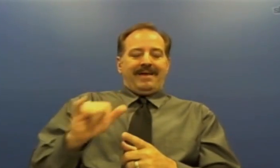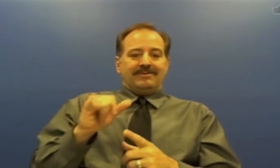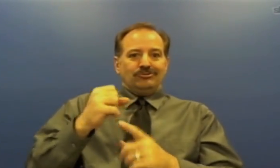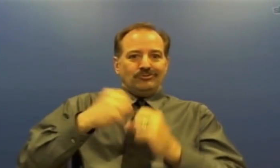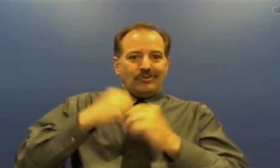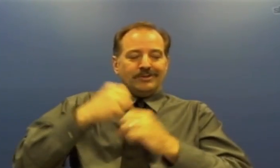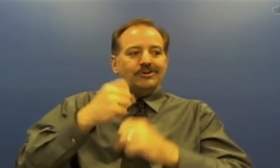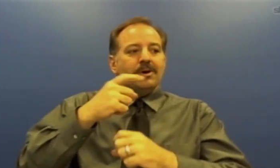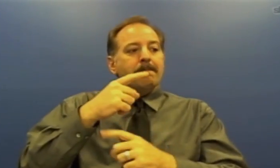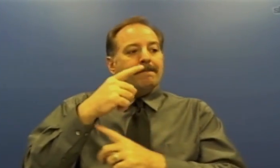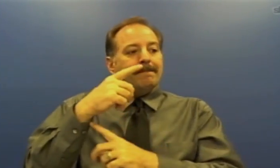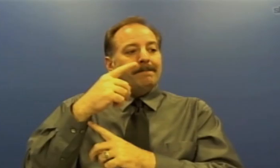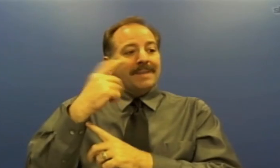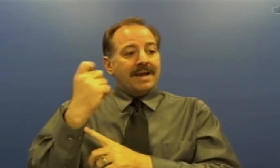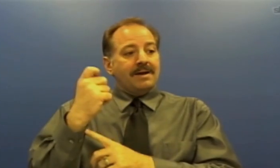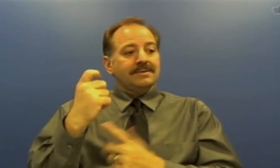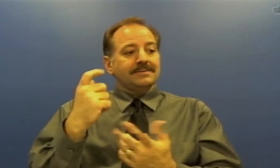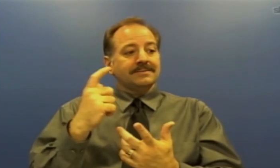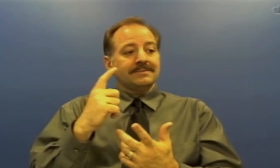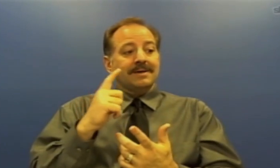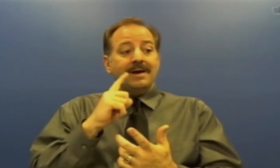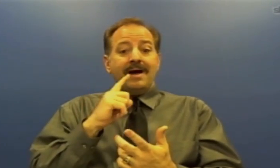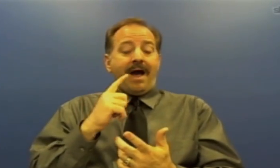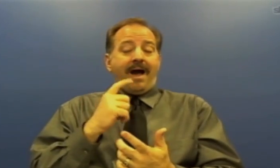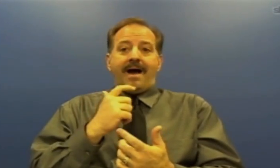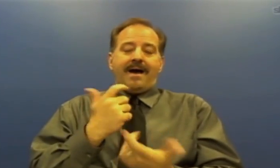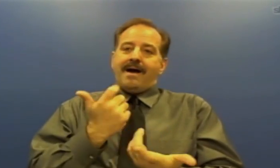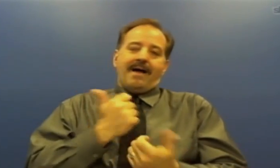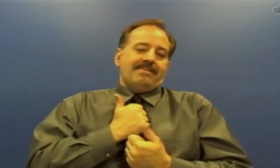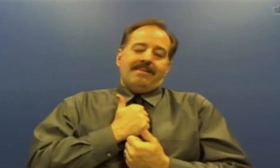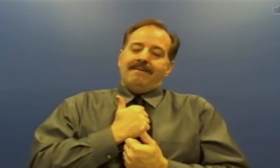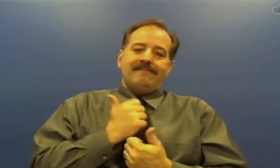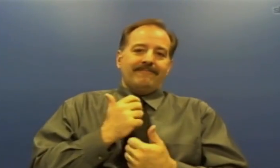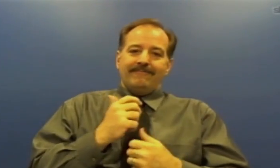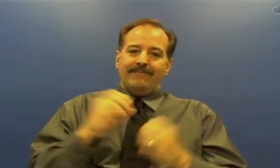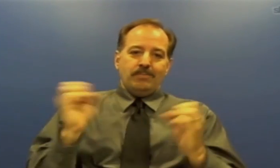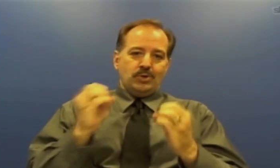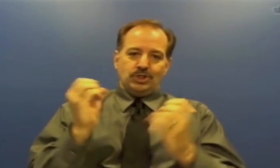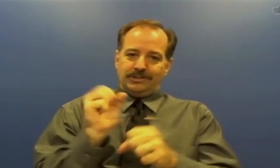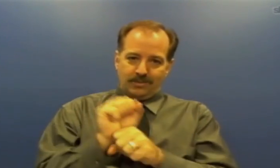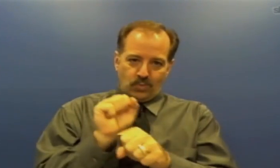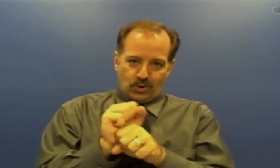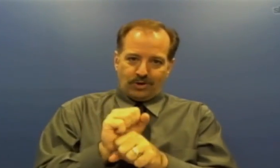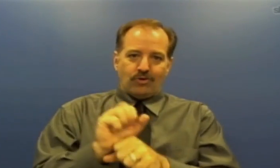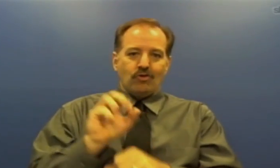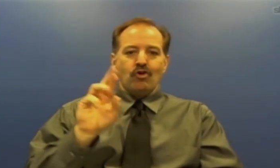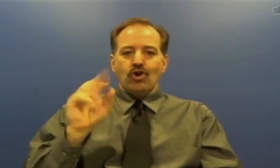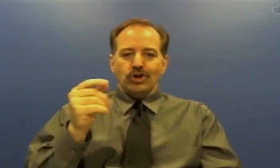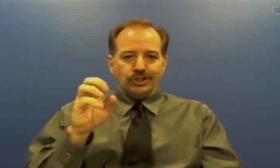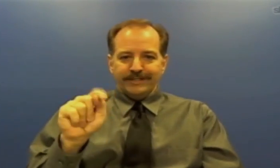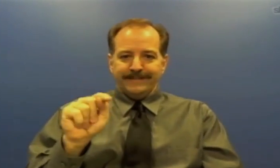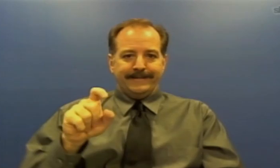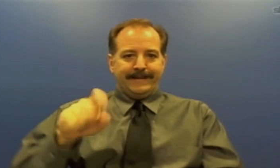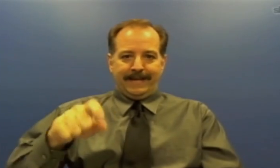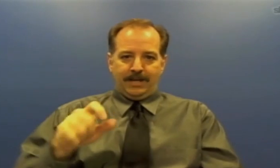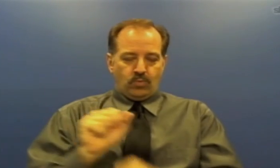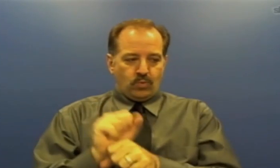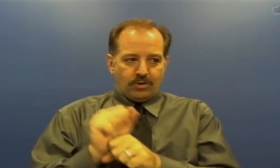And some of the advantages to this system and why we like it, I guess I can say personally, I love doing emergency work,